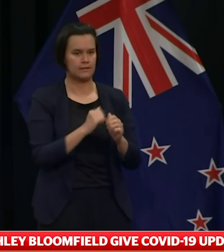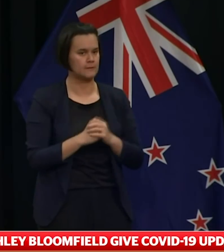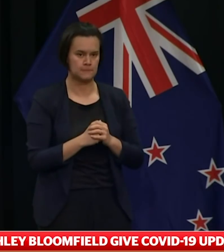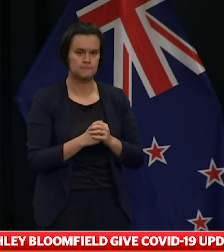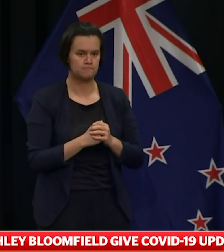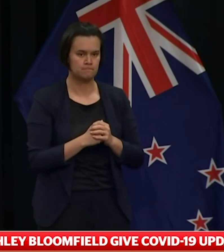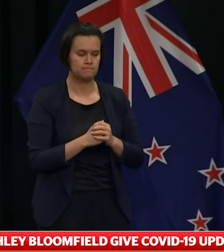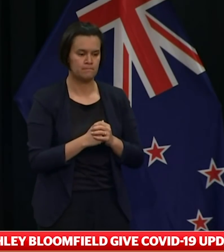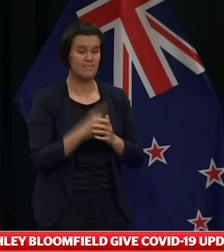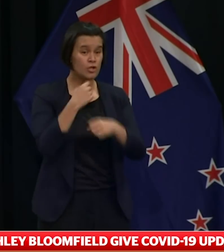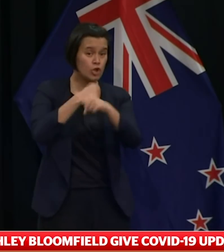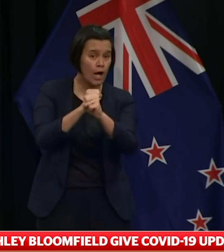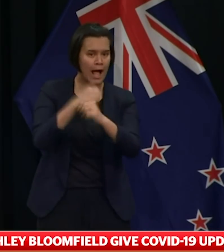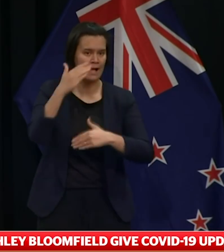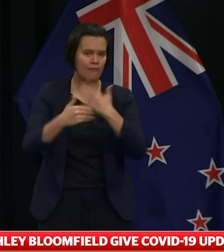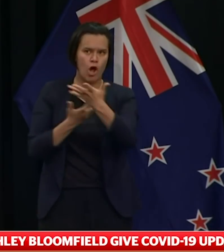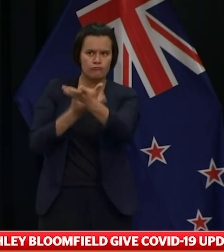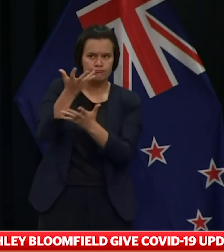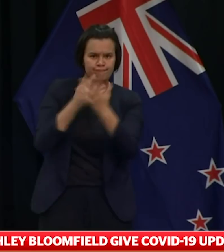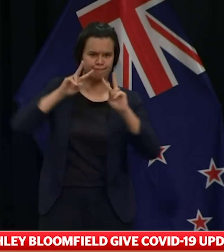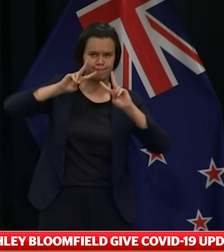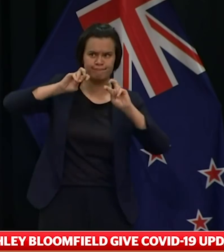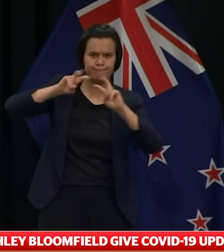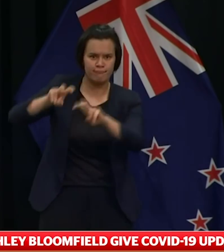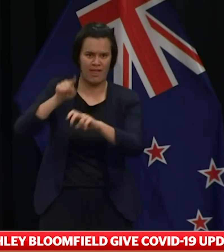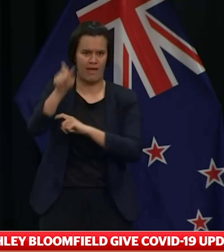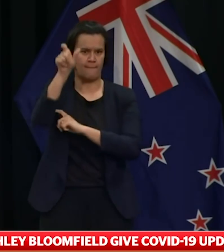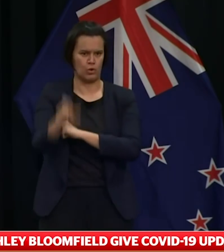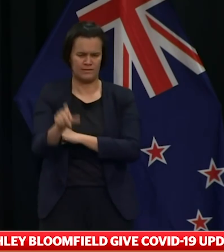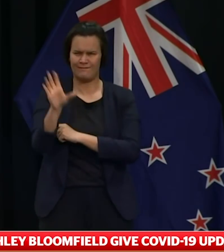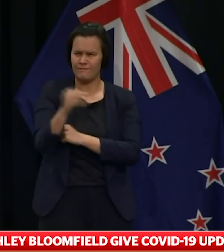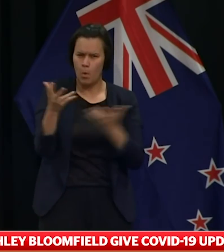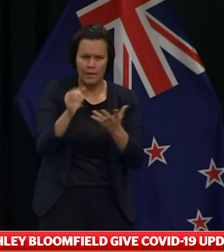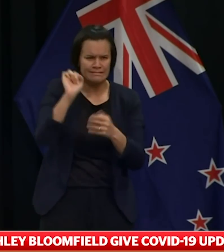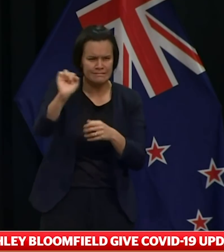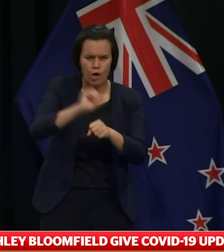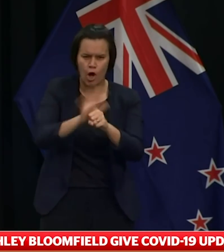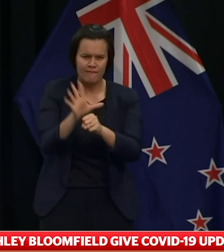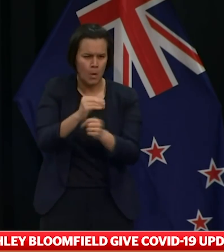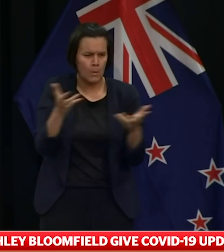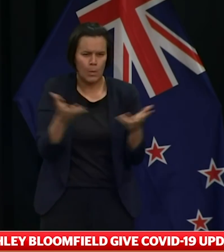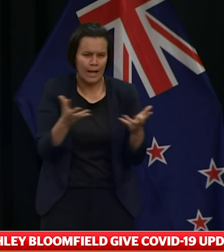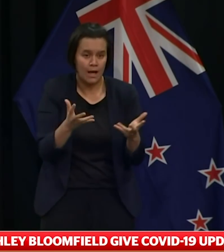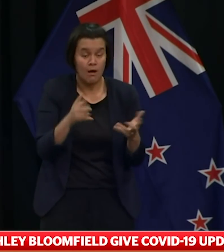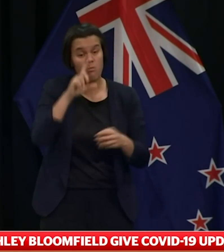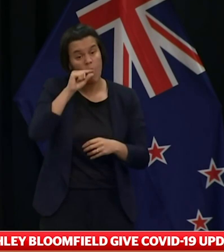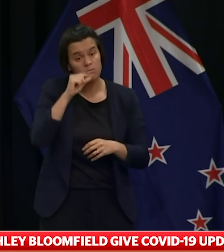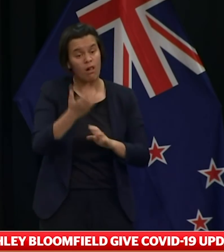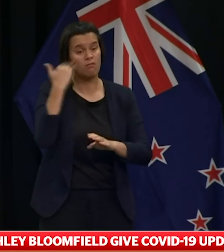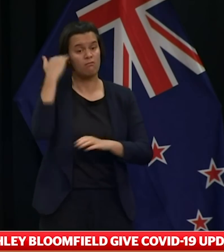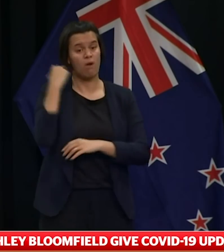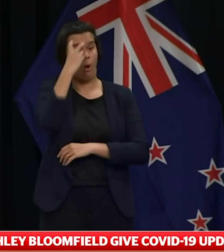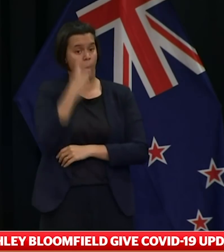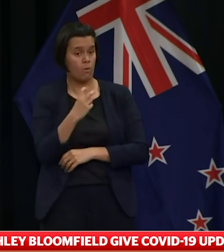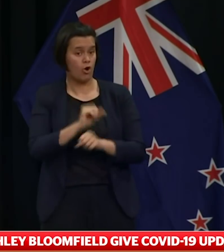our counterparts in Tonga to investigate the person who returned the positive result there, including to see whether that could be,